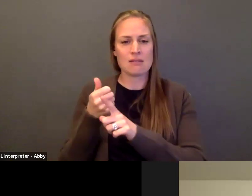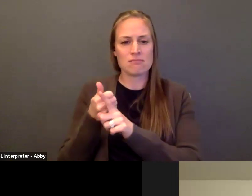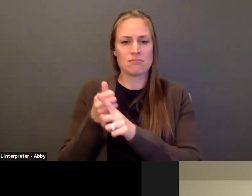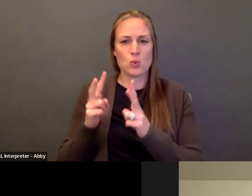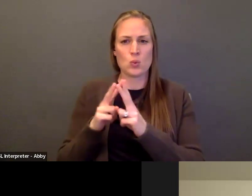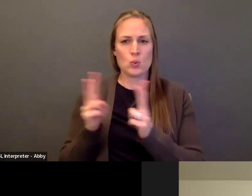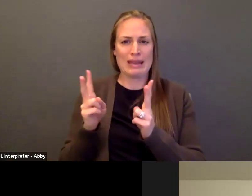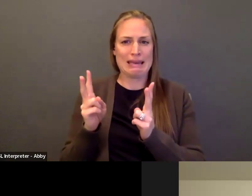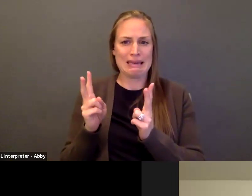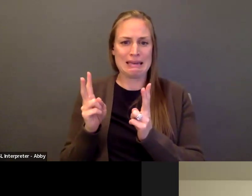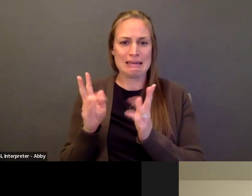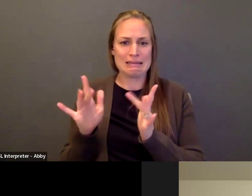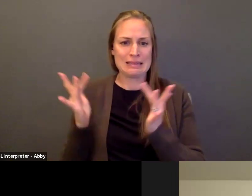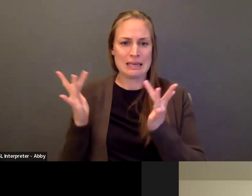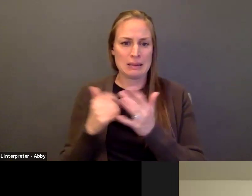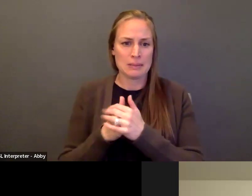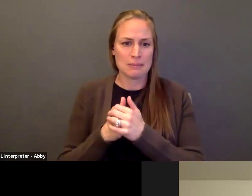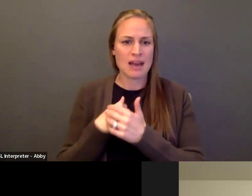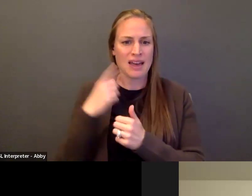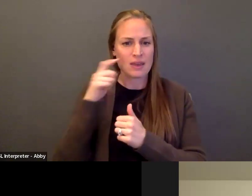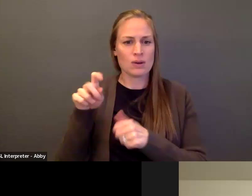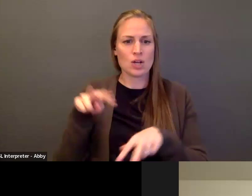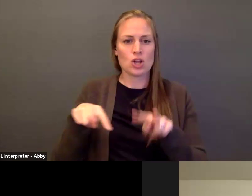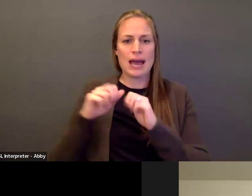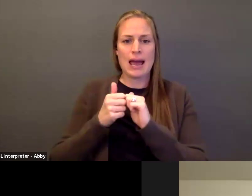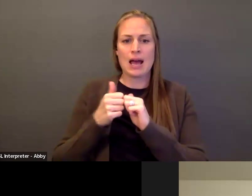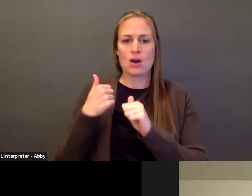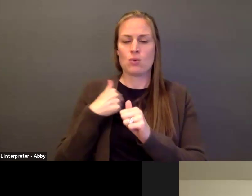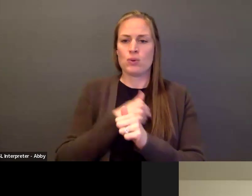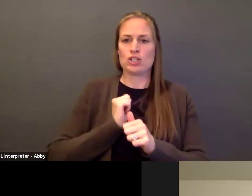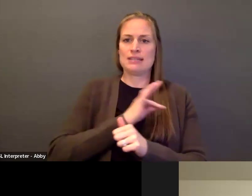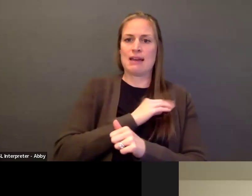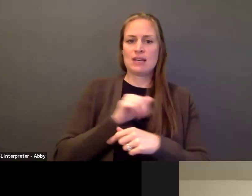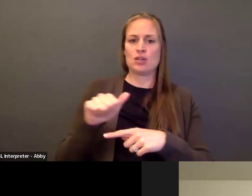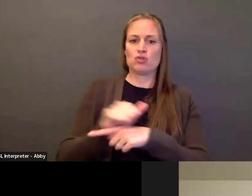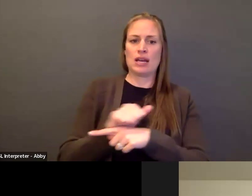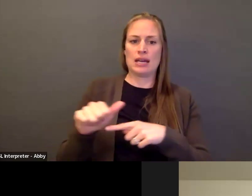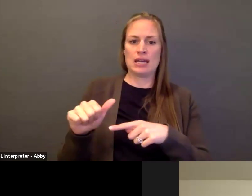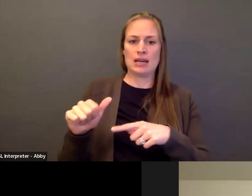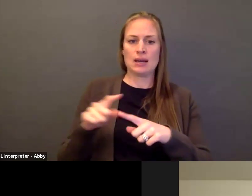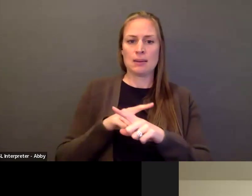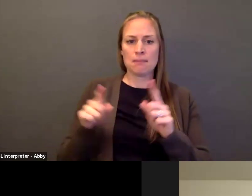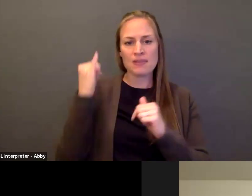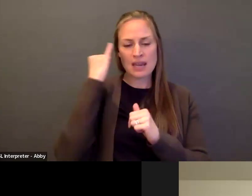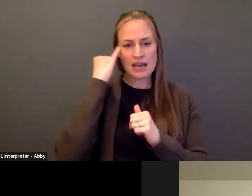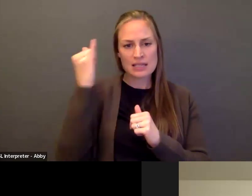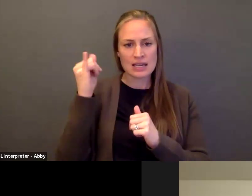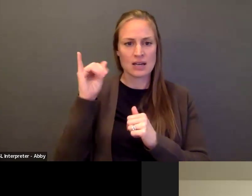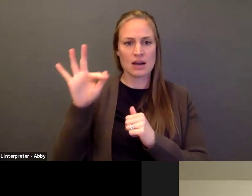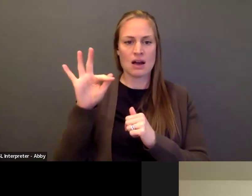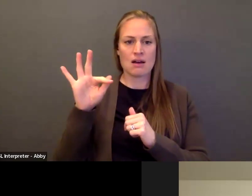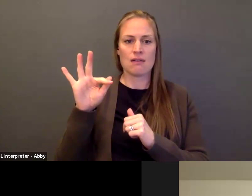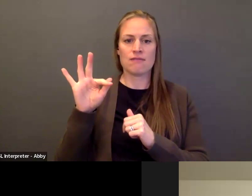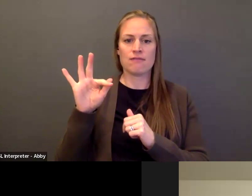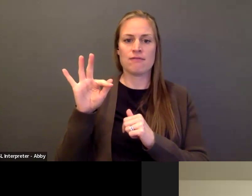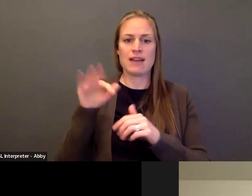look at how we're staff being trained, but the idea of 988 is a front door to assess, de-escalate, and refer to other services. So I'm